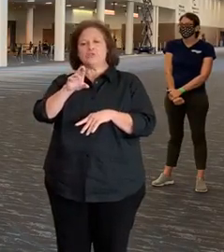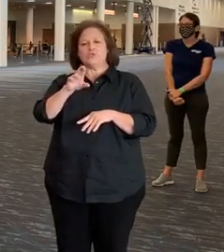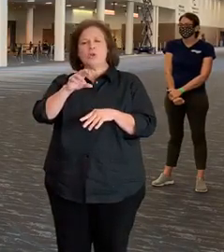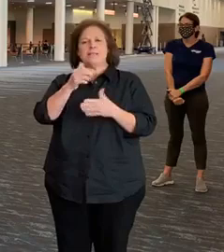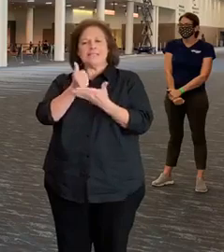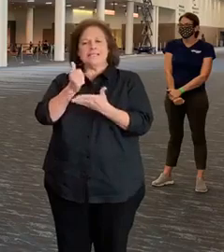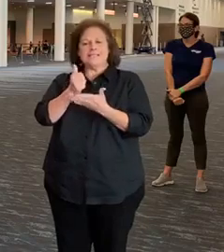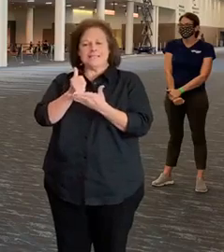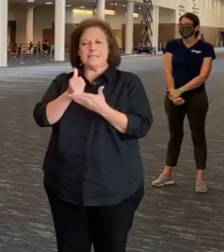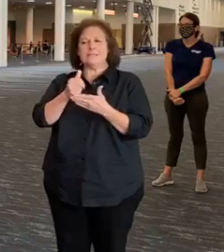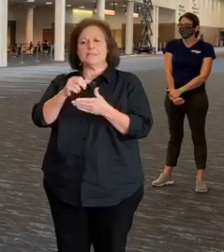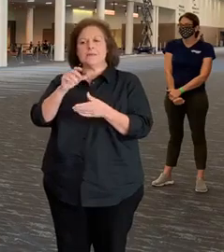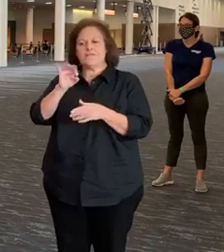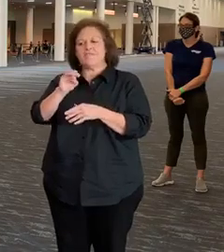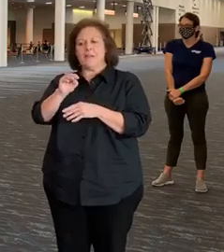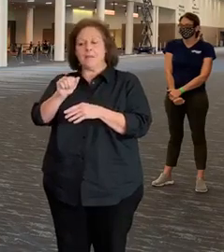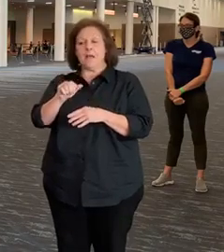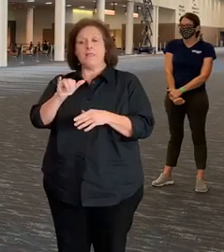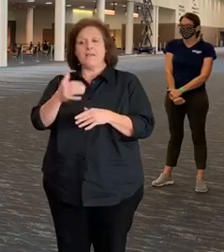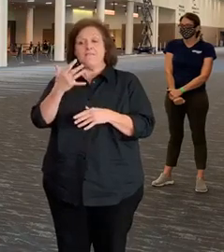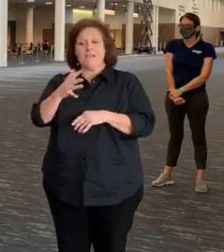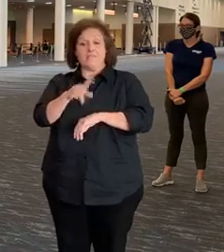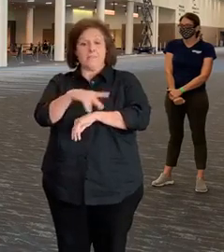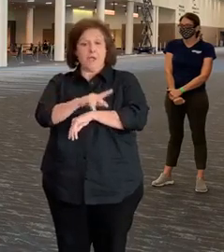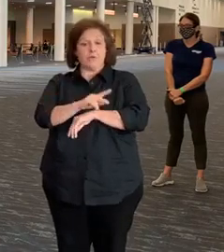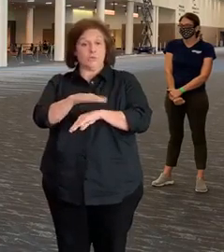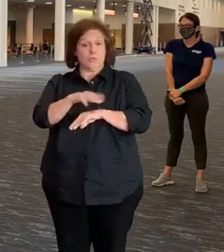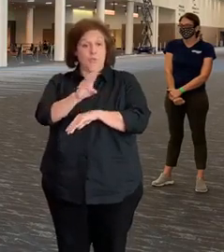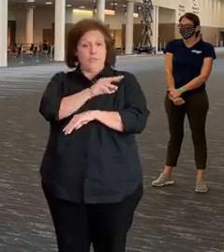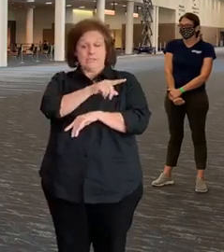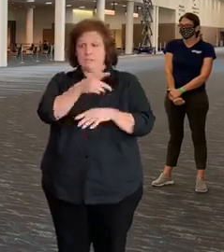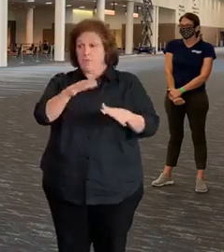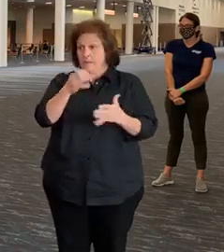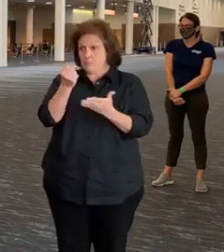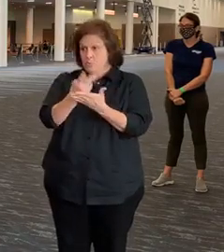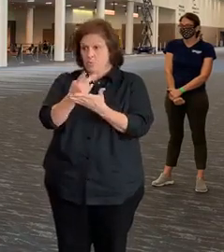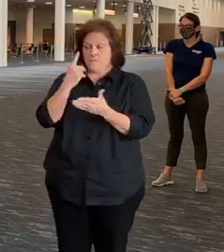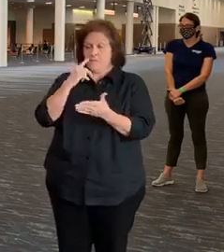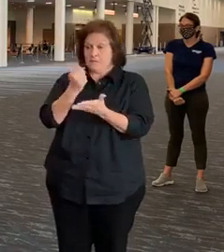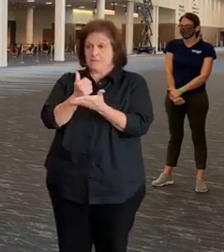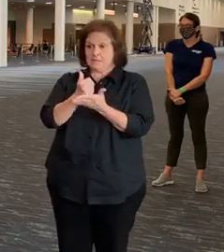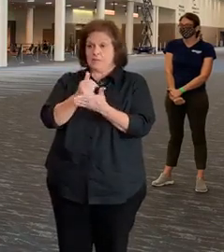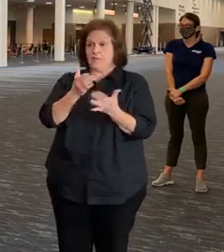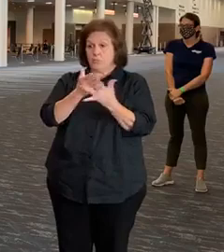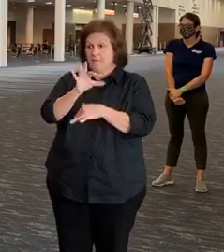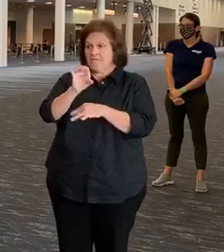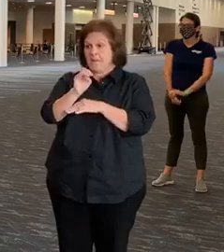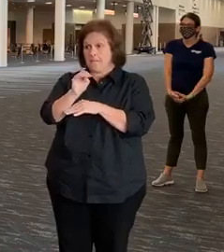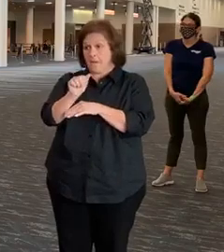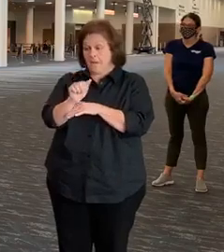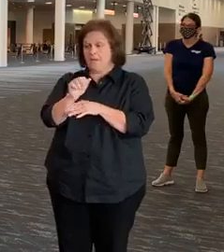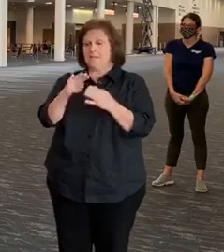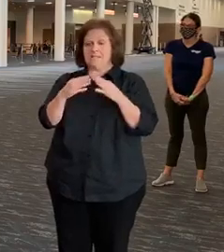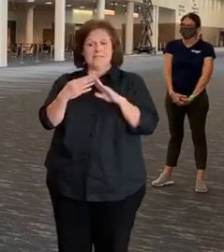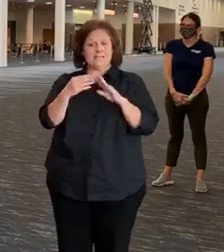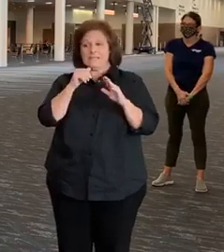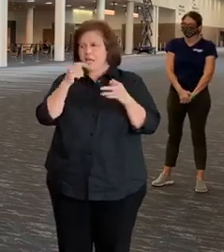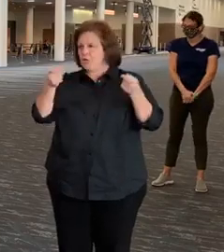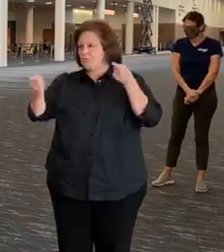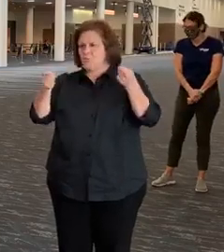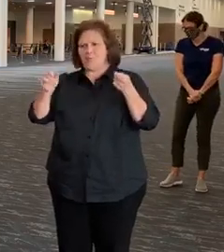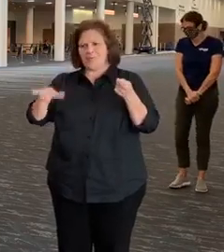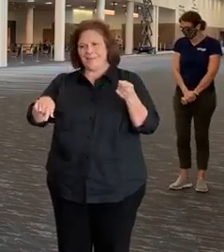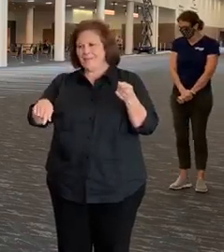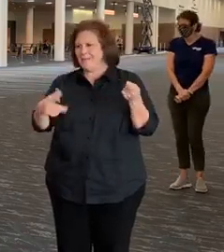disasterassistance.org and get registered with FEMA. The 5 parishes in the West have been approved for individual assistance by FEMA. The city does not control